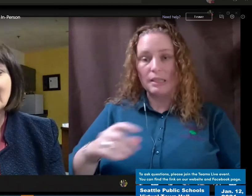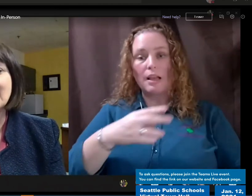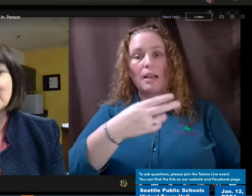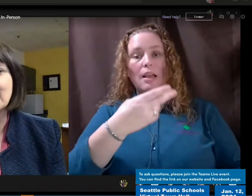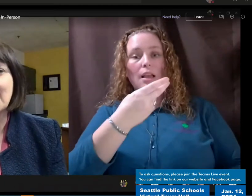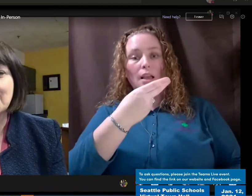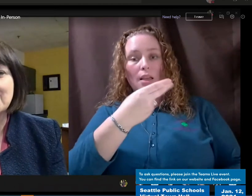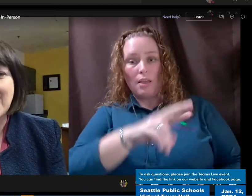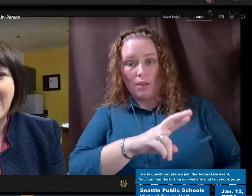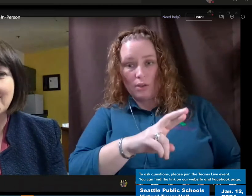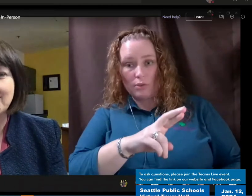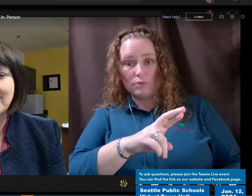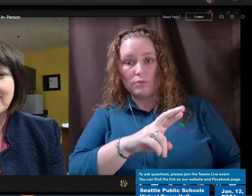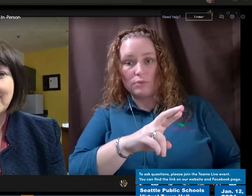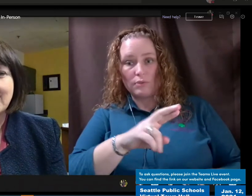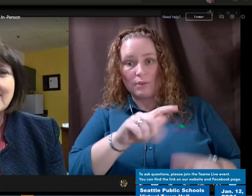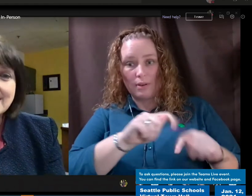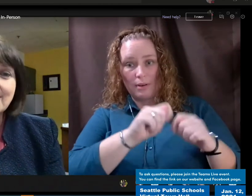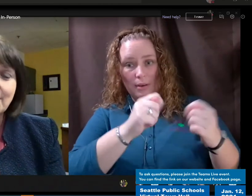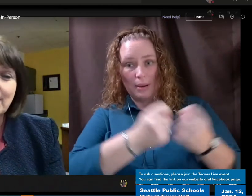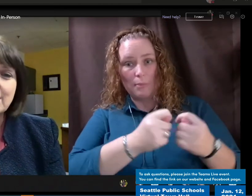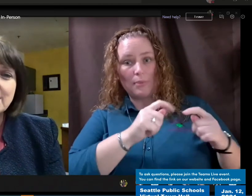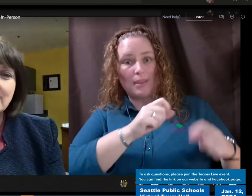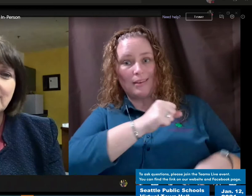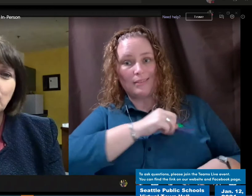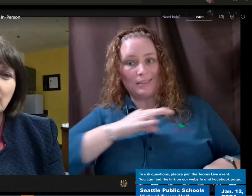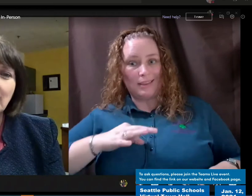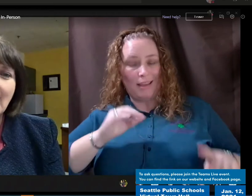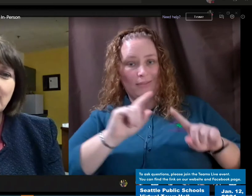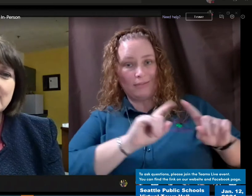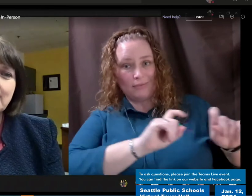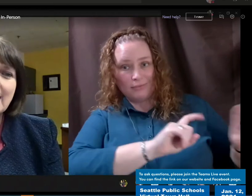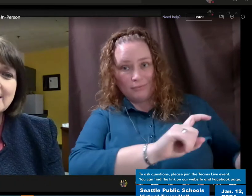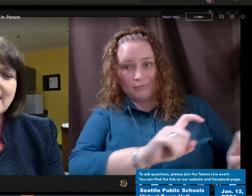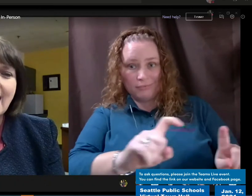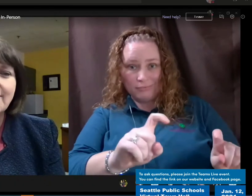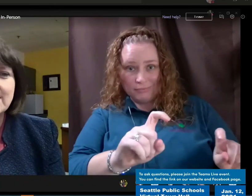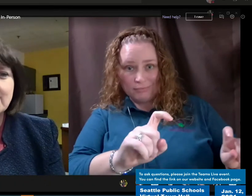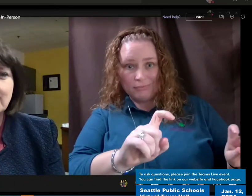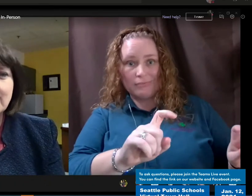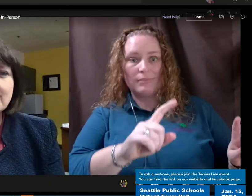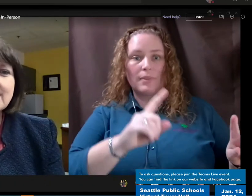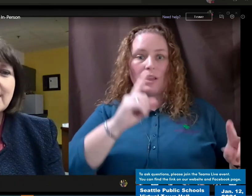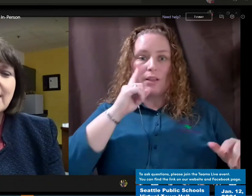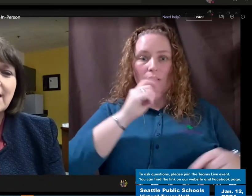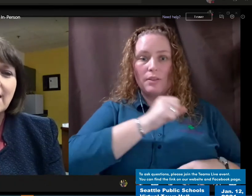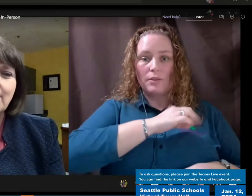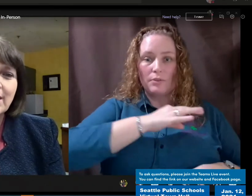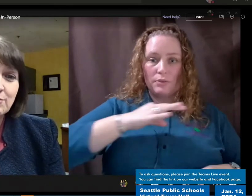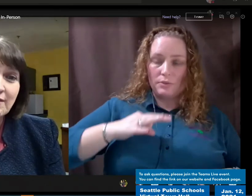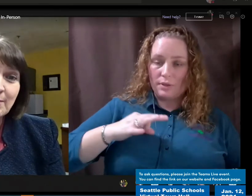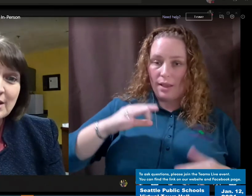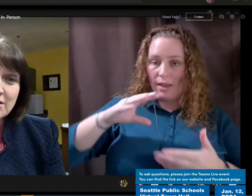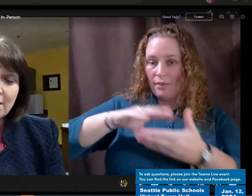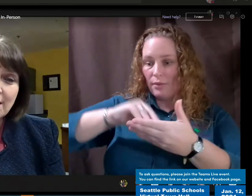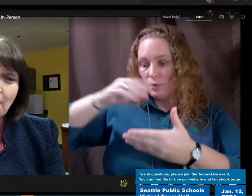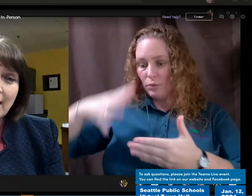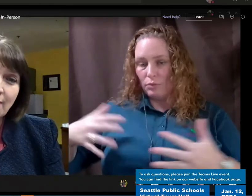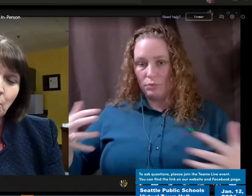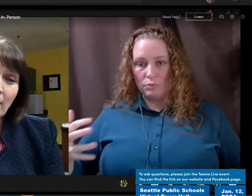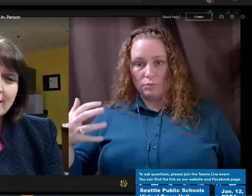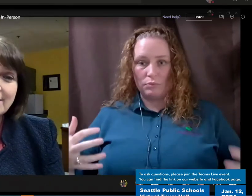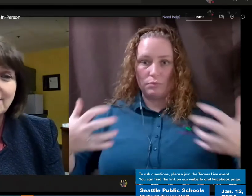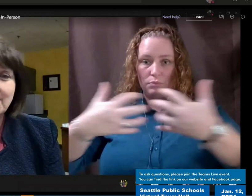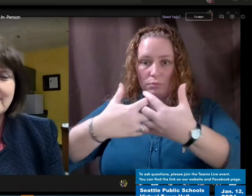running a survey for staff. This information will allow us to match staff and students because we have to make sure that we